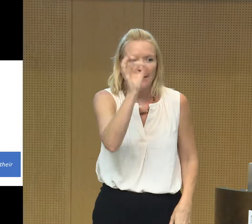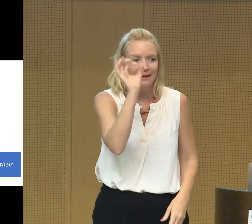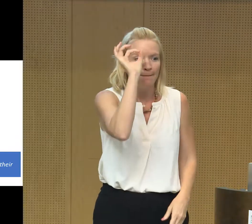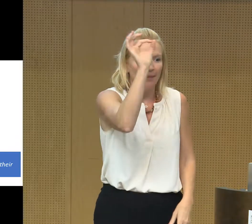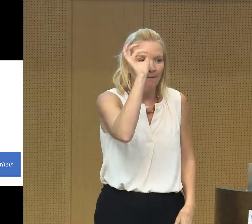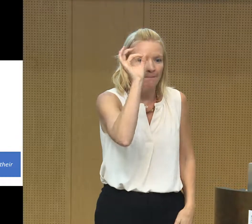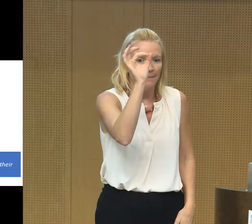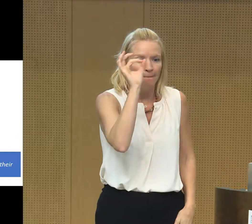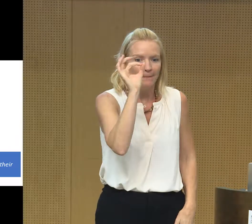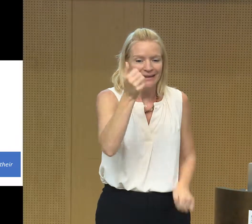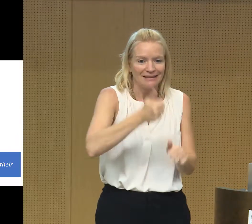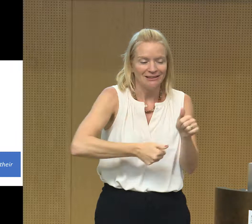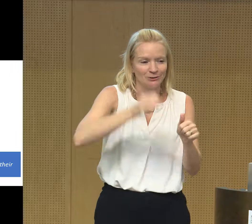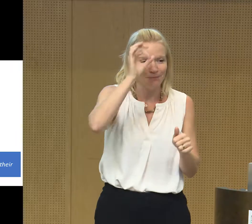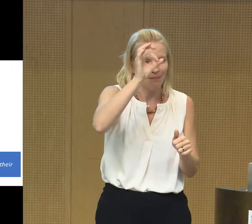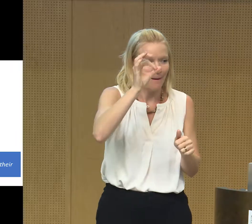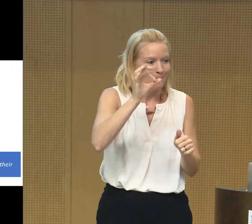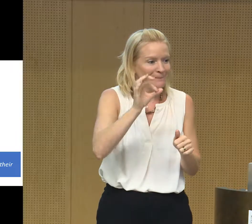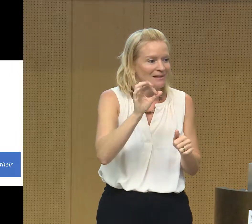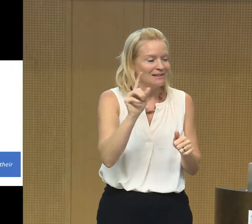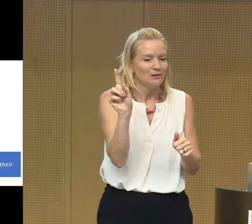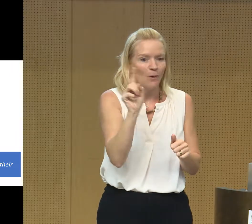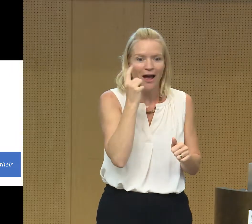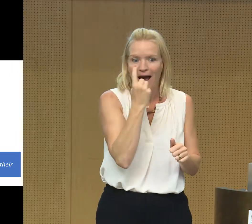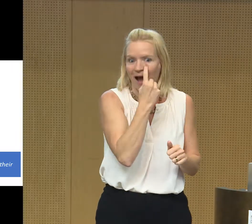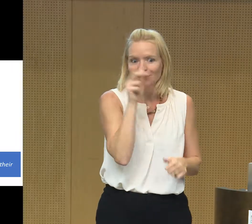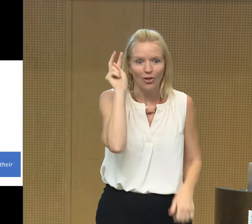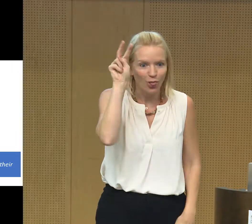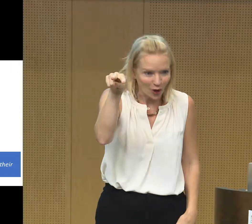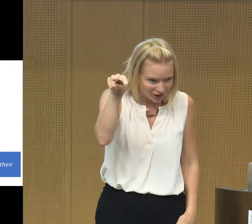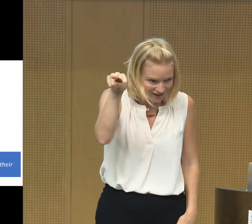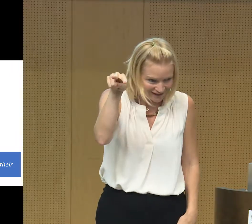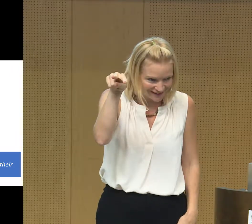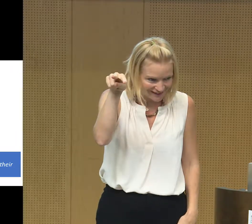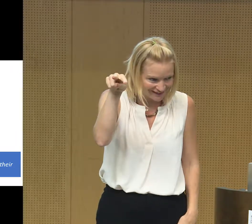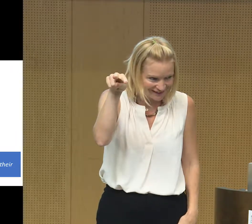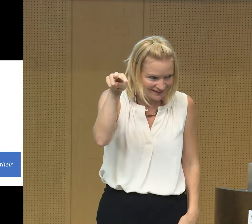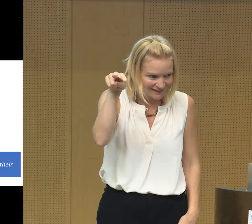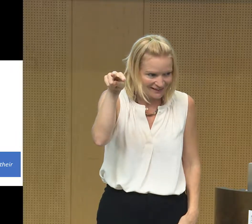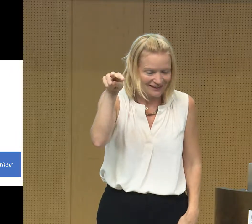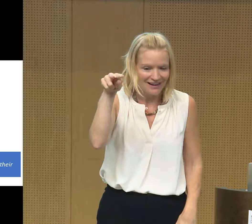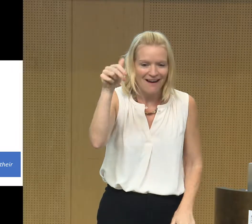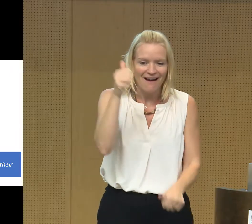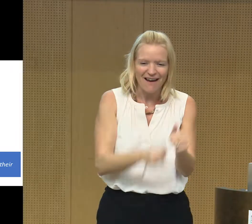to see up there on that left screen, but there are little dots, and each dot is a fixation point of the eyes.